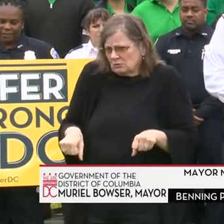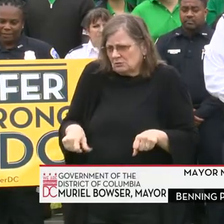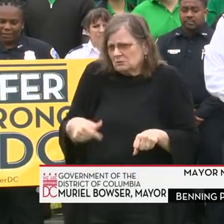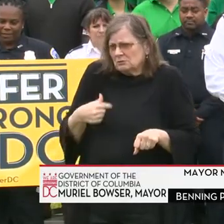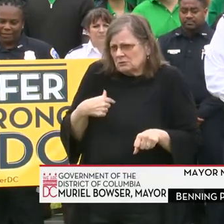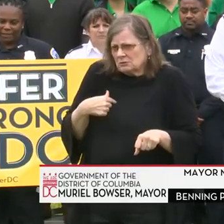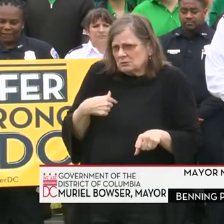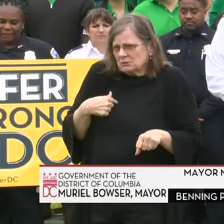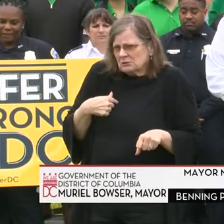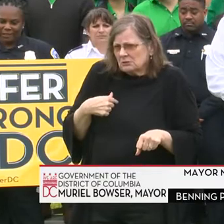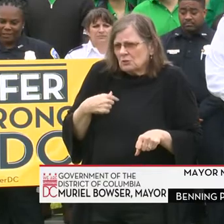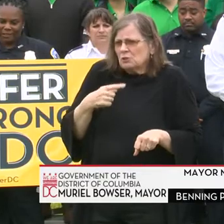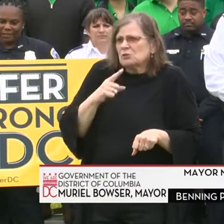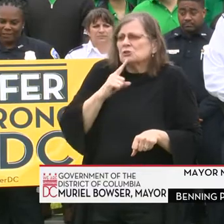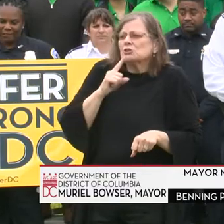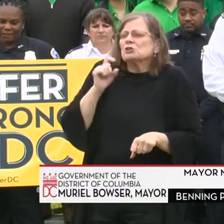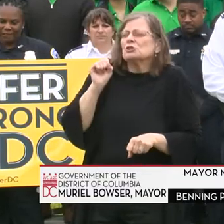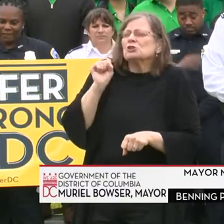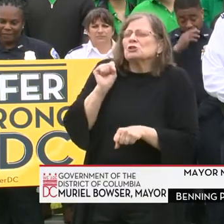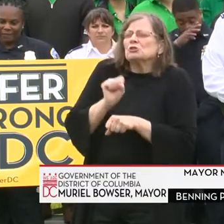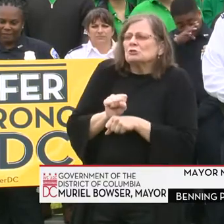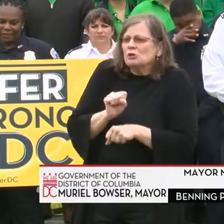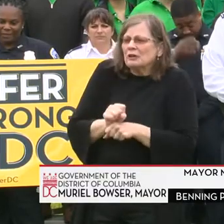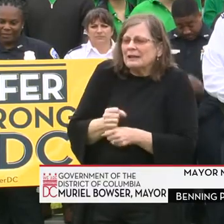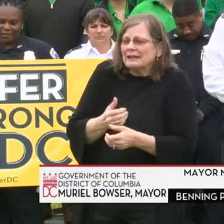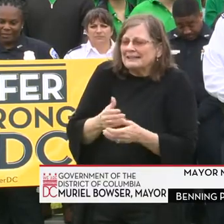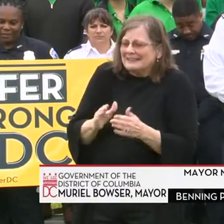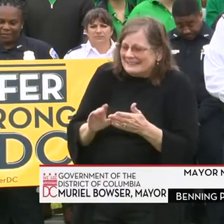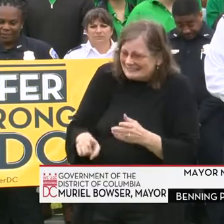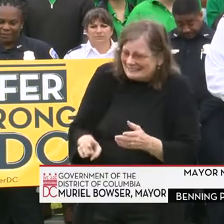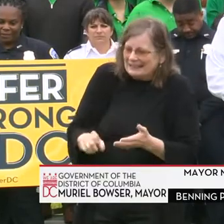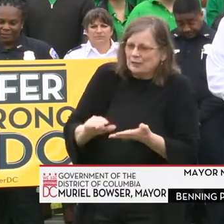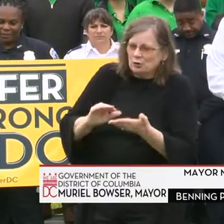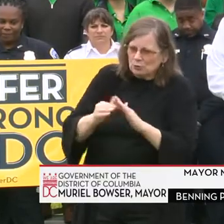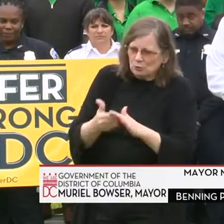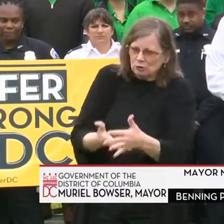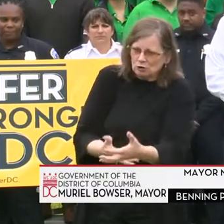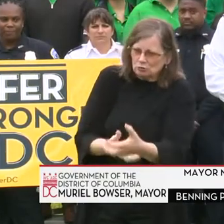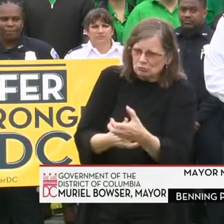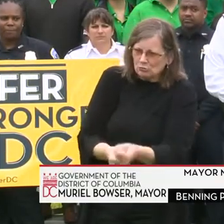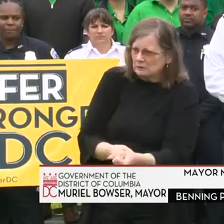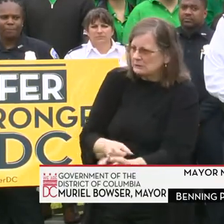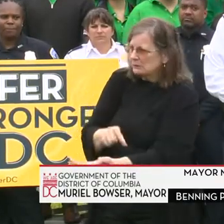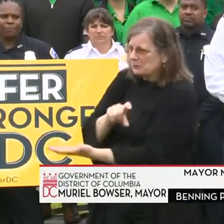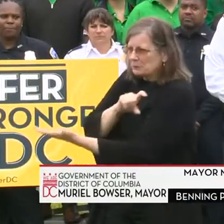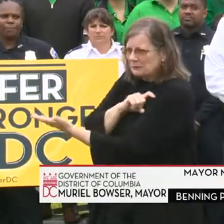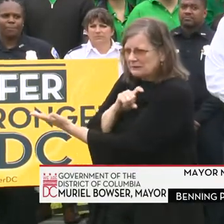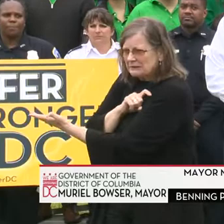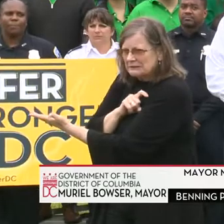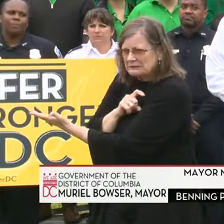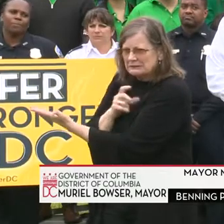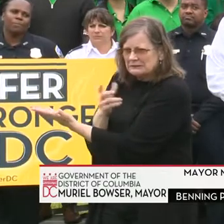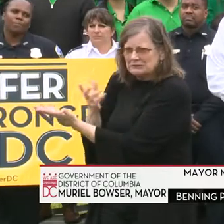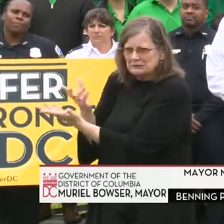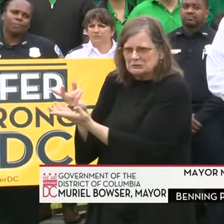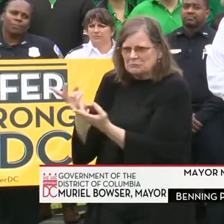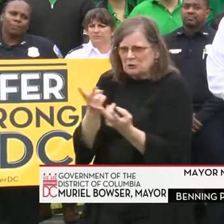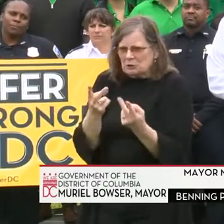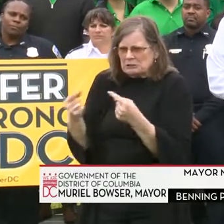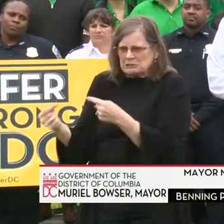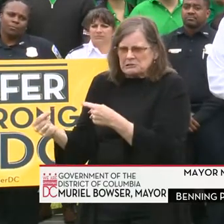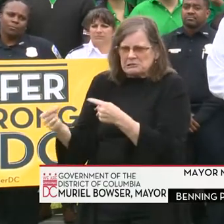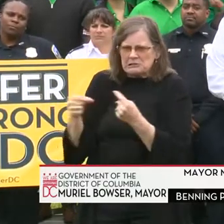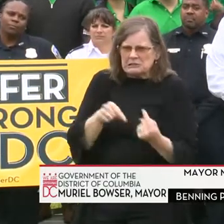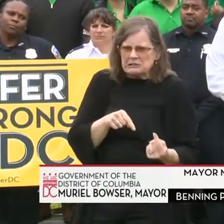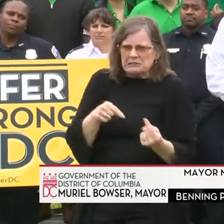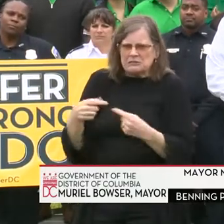certainly need community trust of the police. We don't want the police to be afraid of community members, nor community members